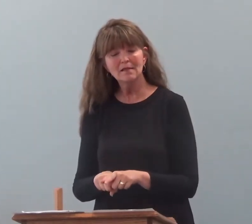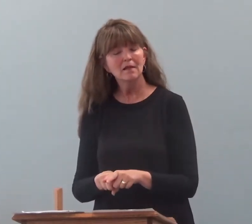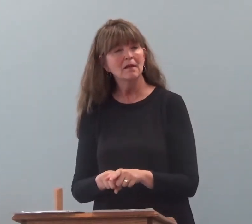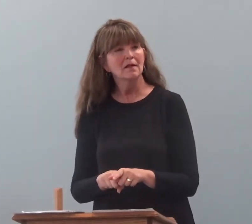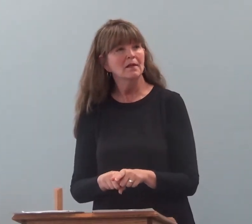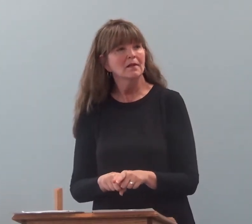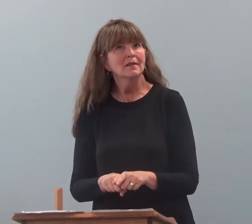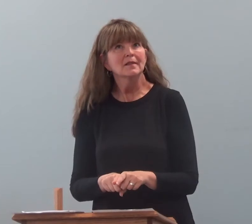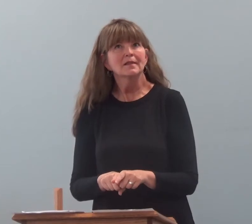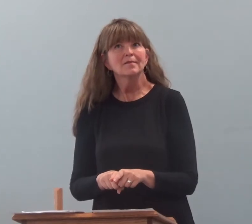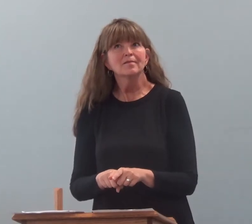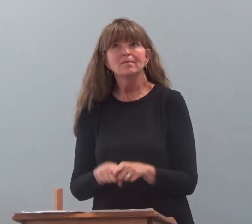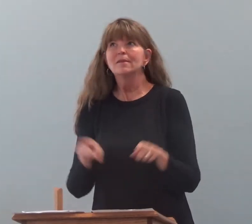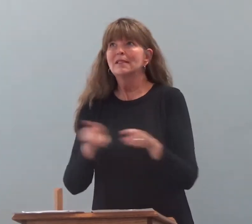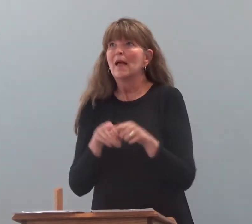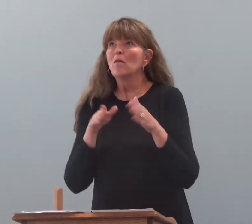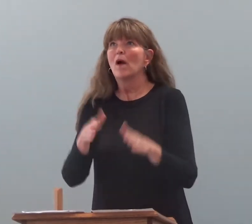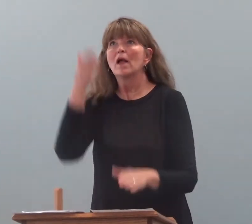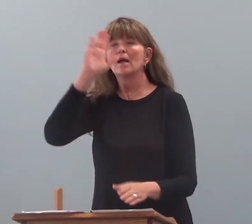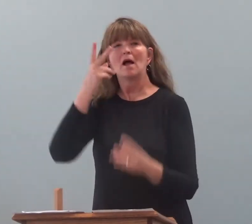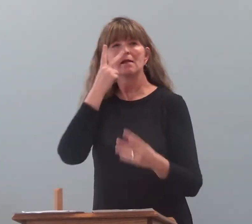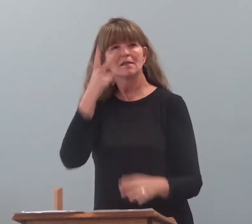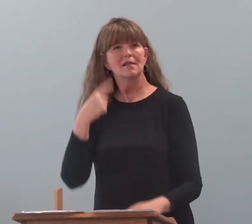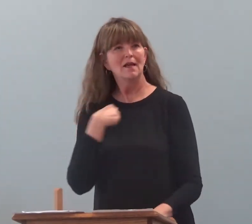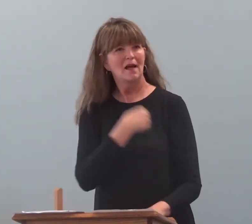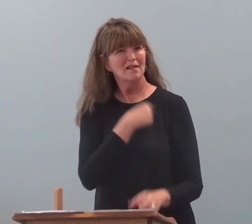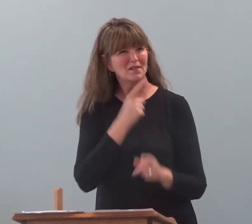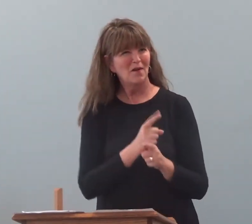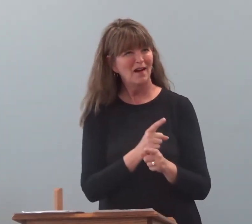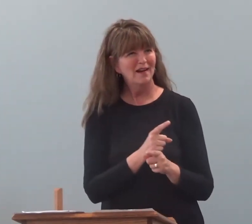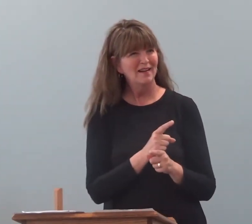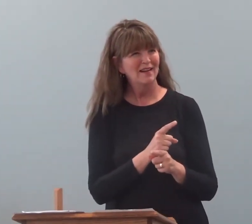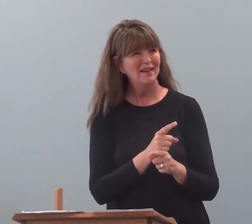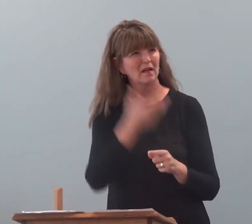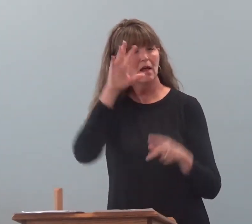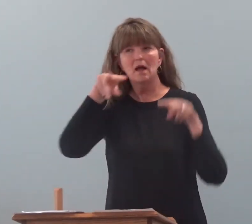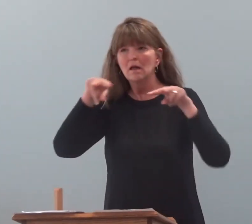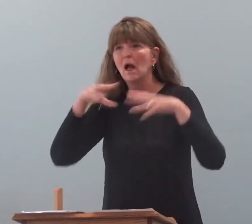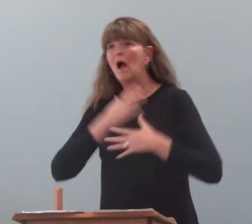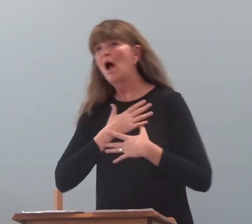But we don't see ourselves in the same way that God sees us. Wouldn't you agree?